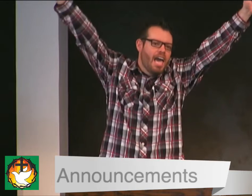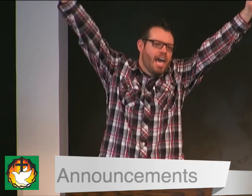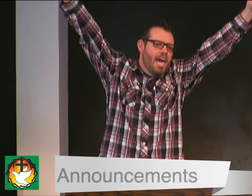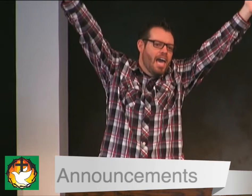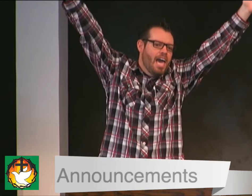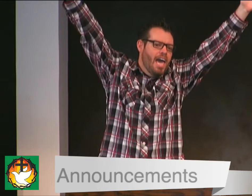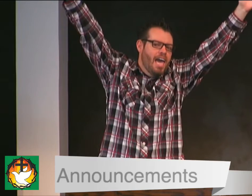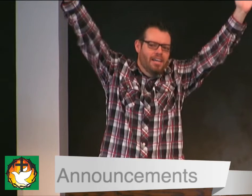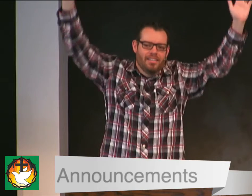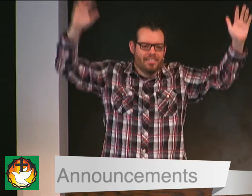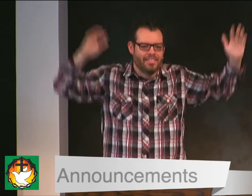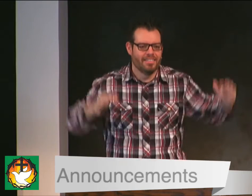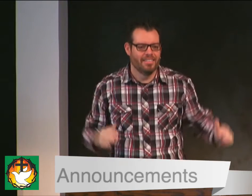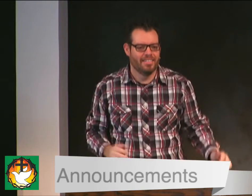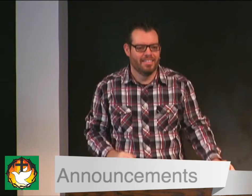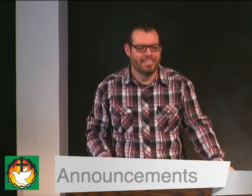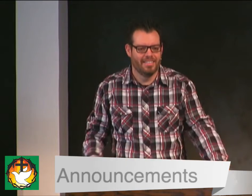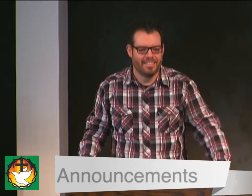like,